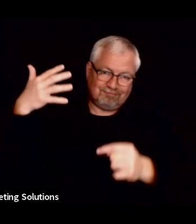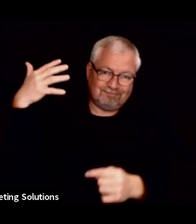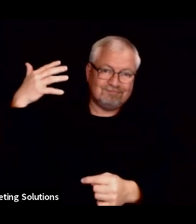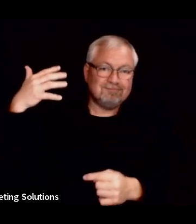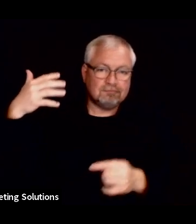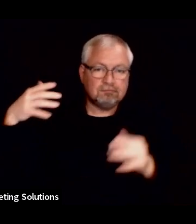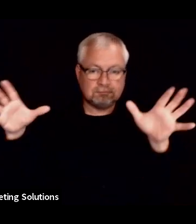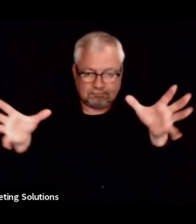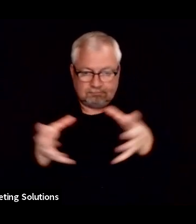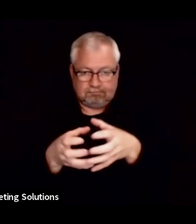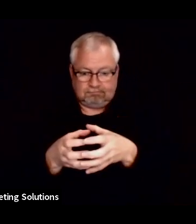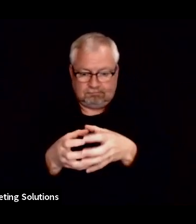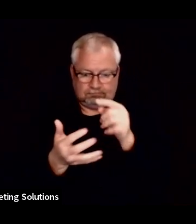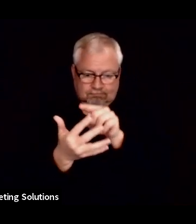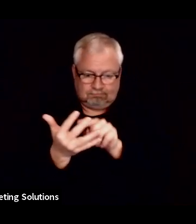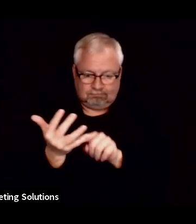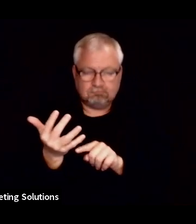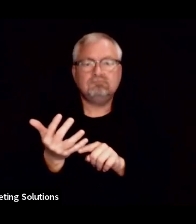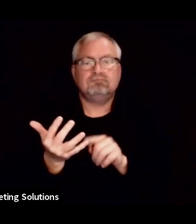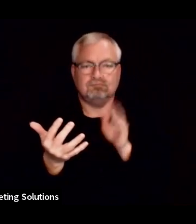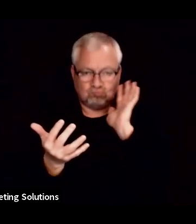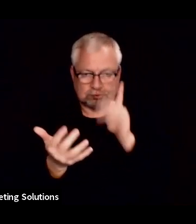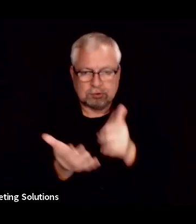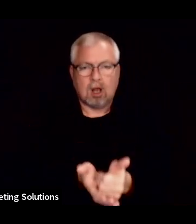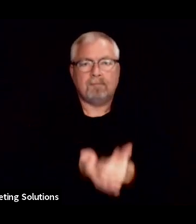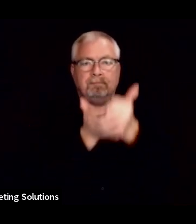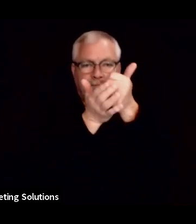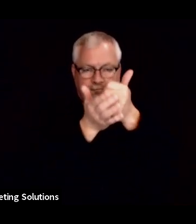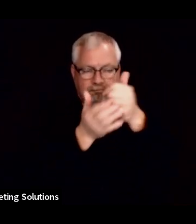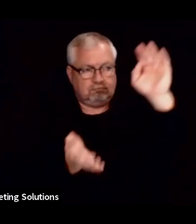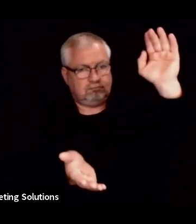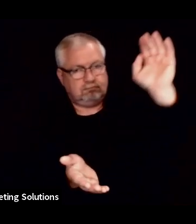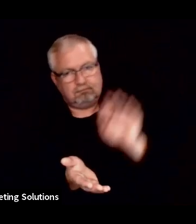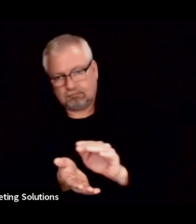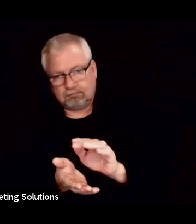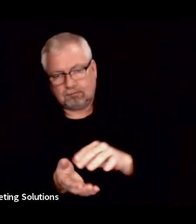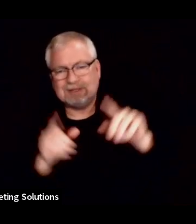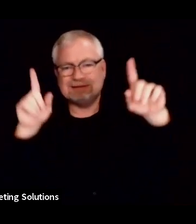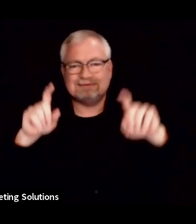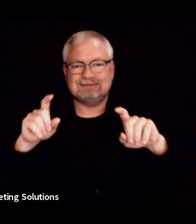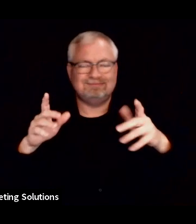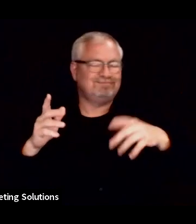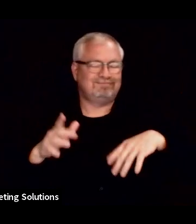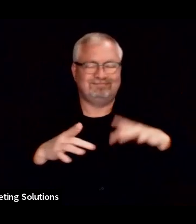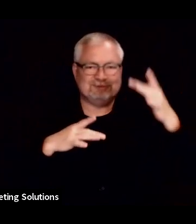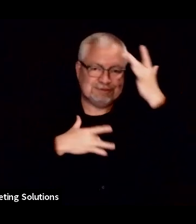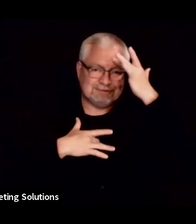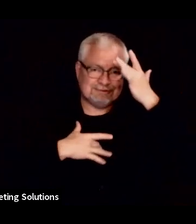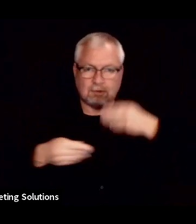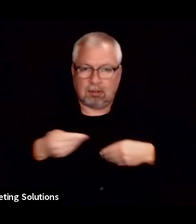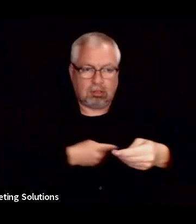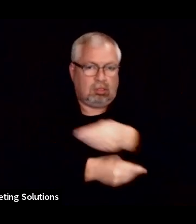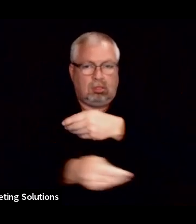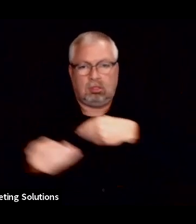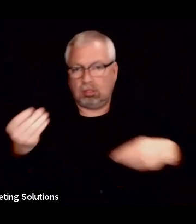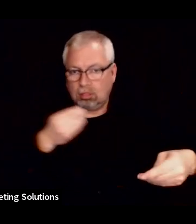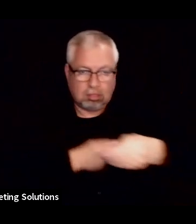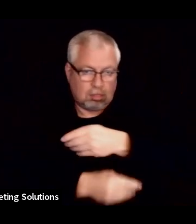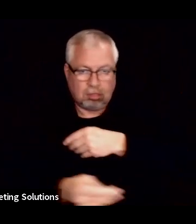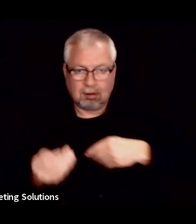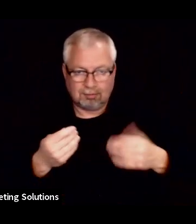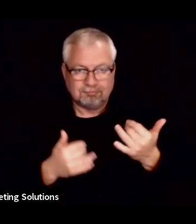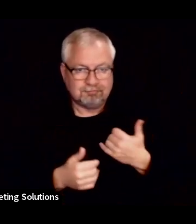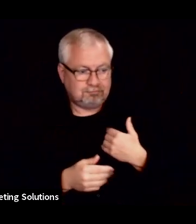difference in transmission, especially as Ruth just said a few minutes ago, when we know we have community